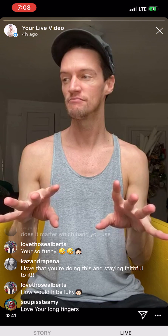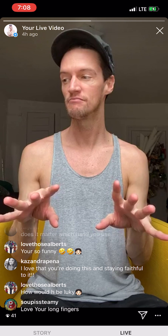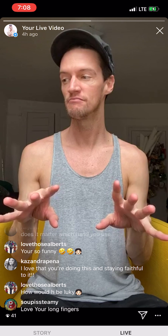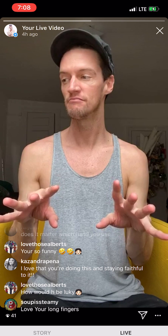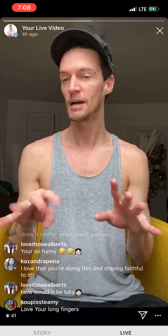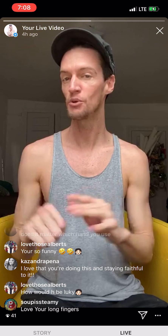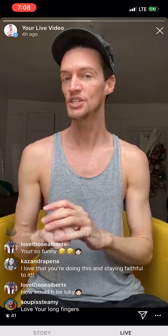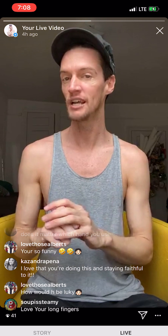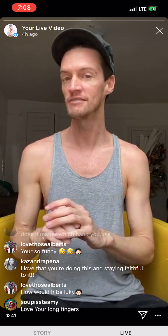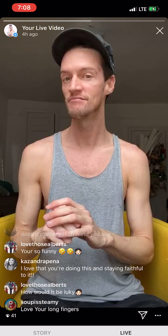appreciate.